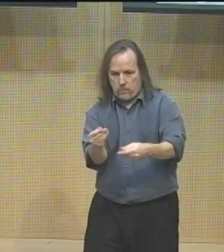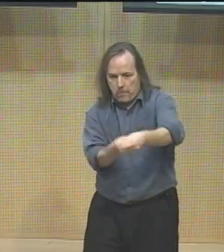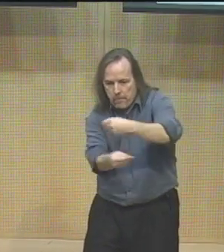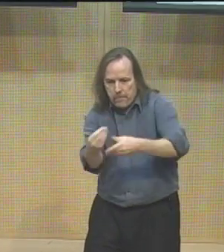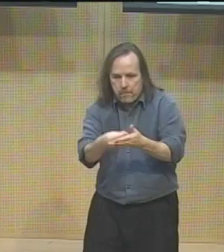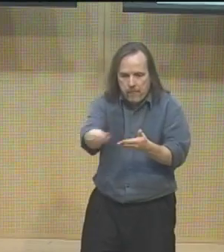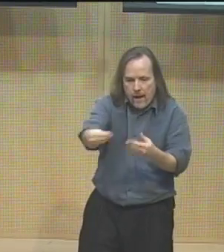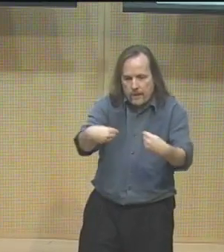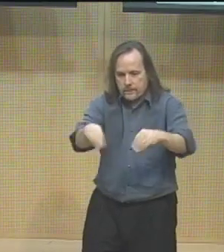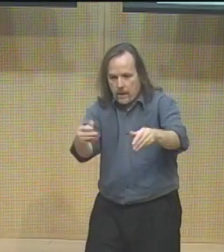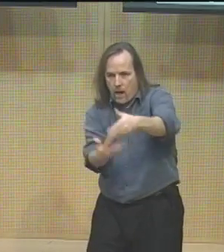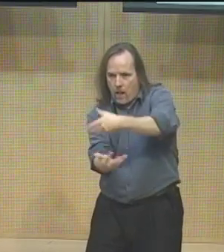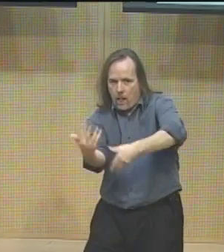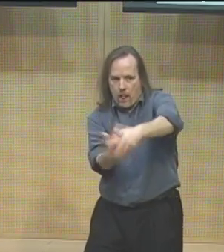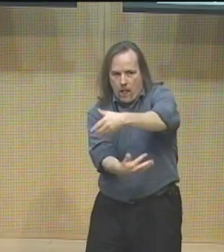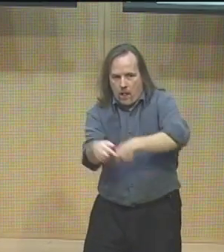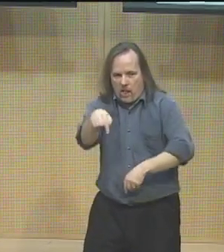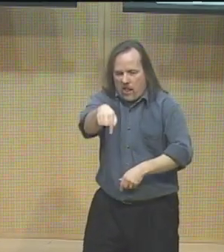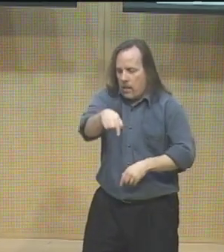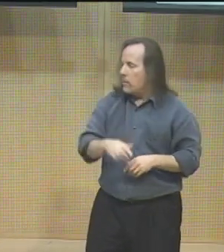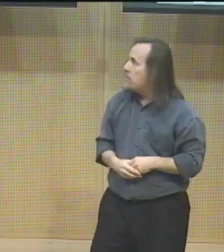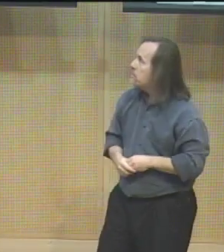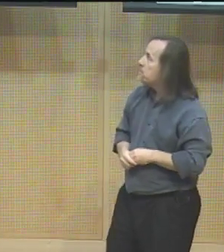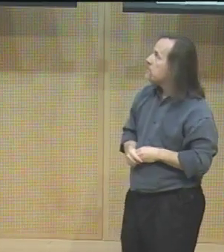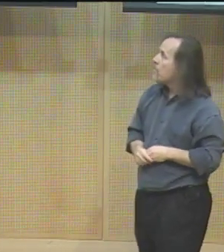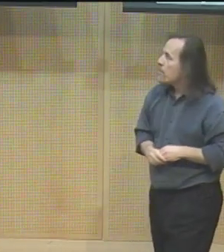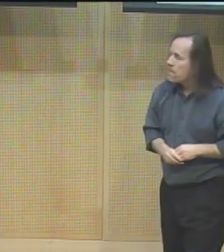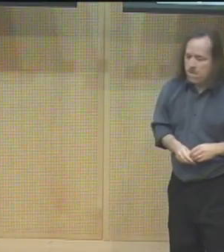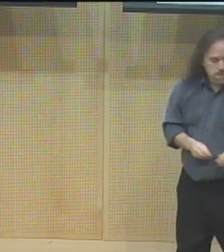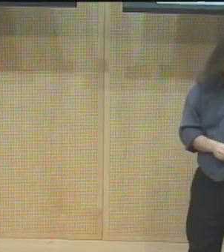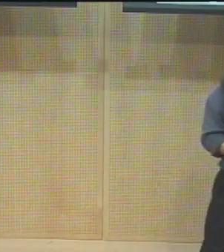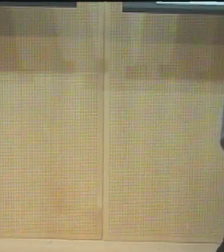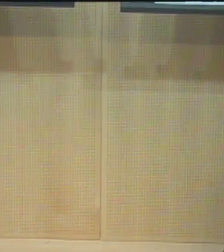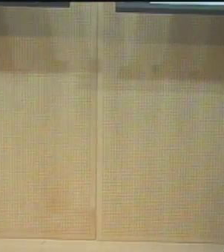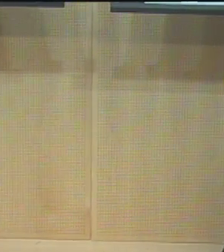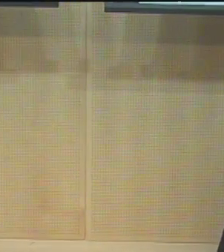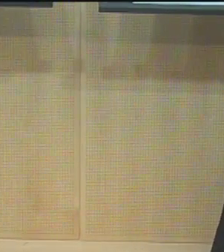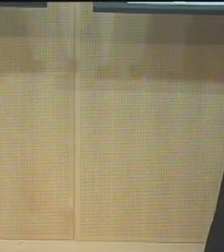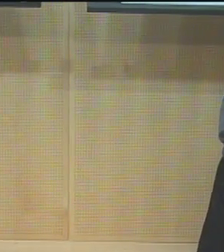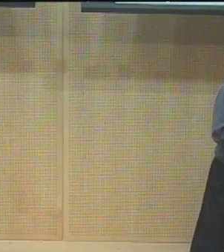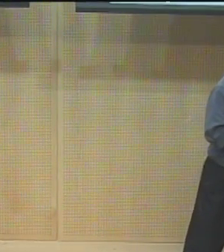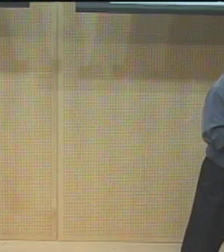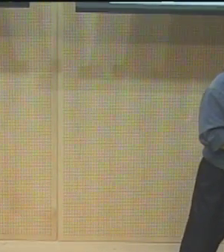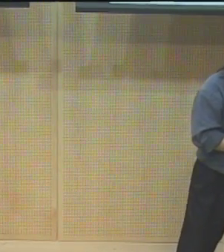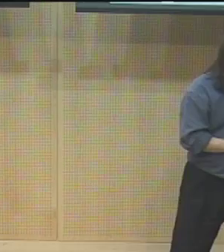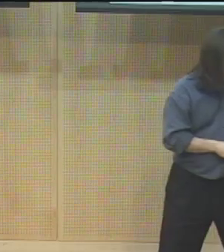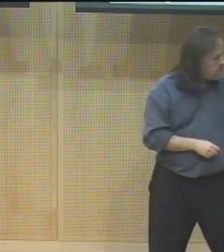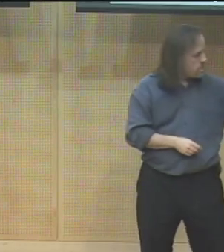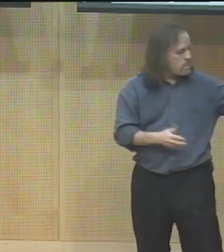together. The buyers have tickets to sell, and the sellers are looking for tickets to purchase.